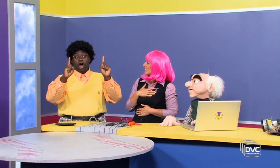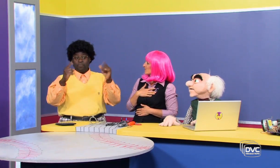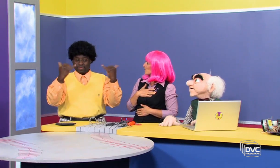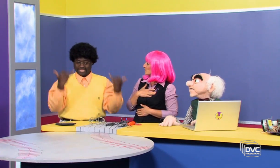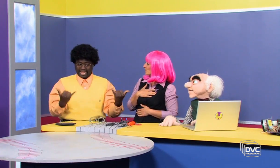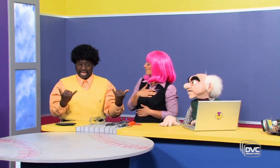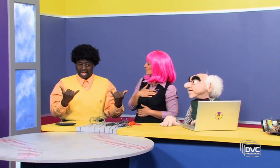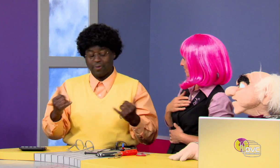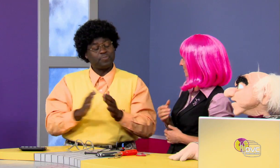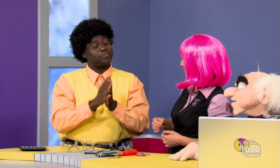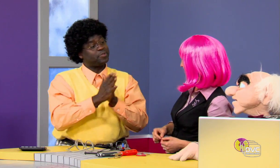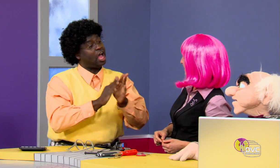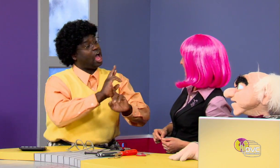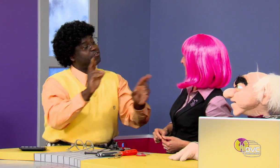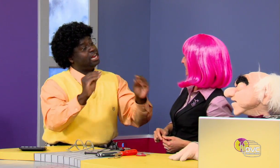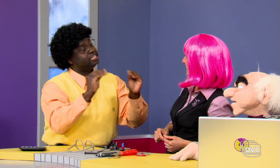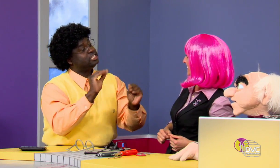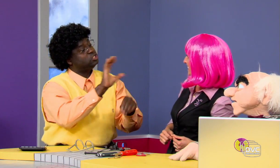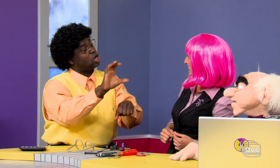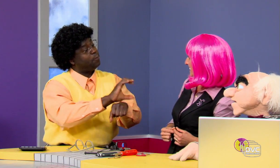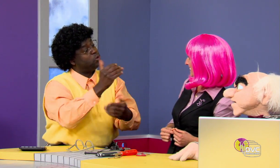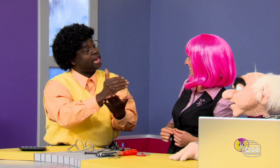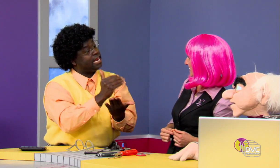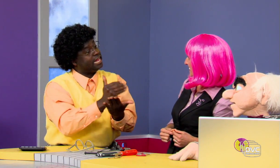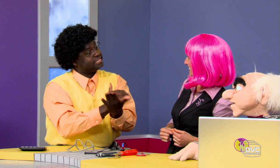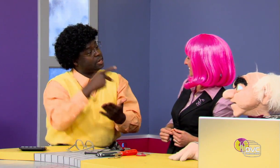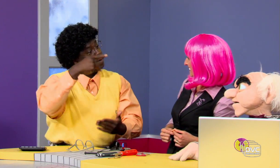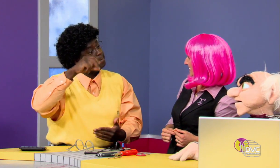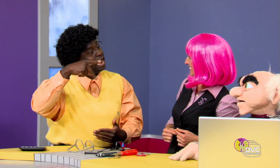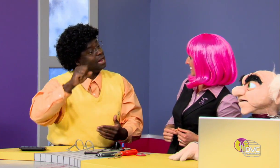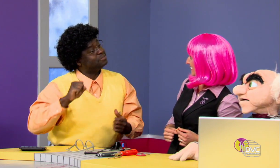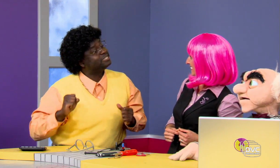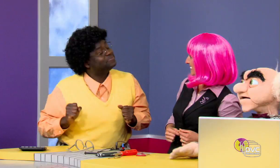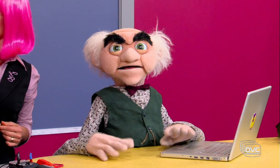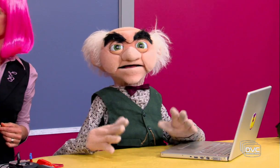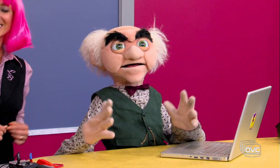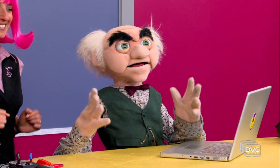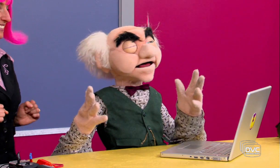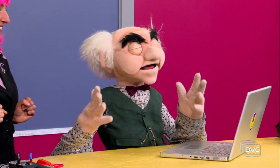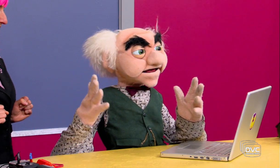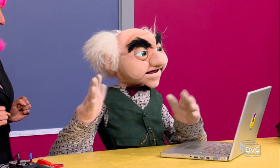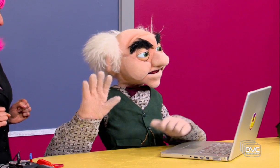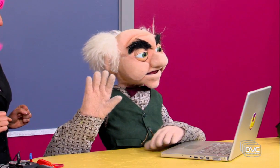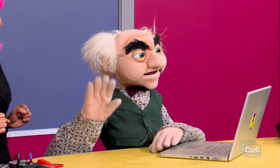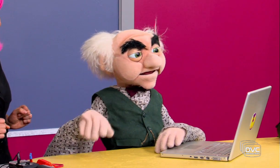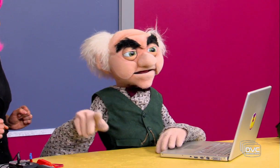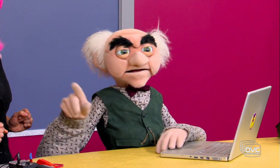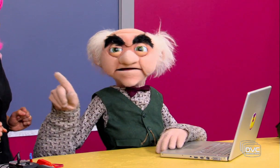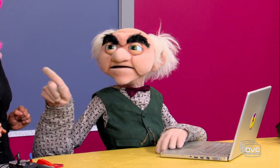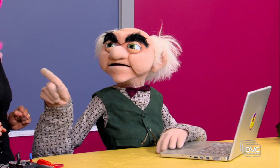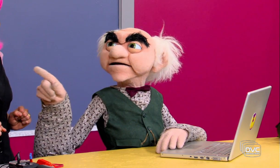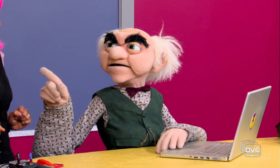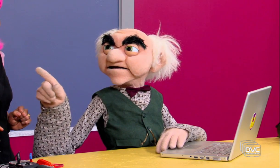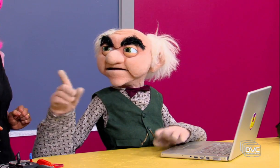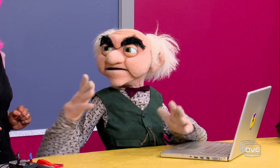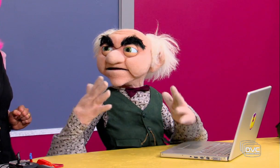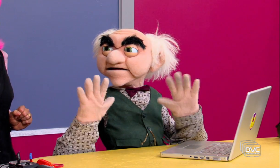Yeah. And now I'm ready to teach your computer lesson, Pops. Well, Elisa already taught